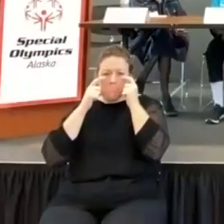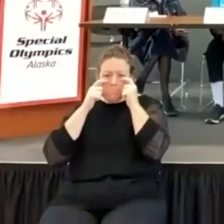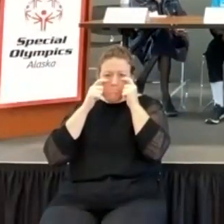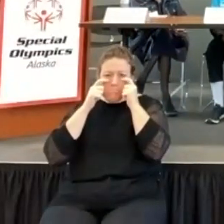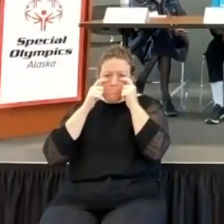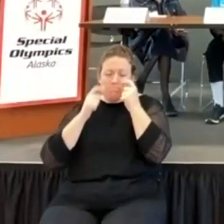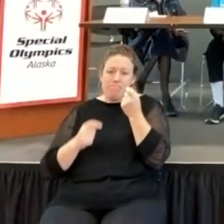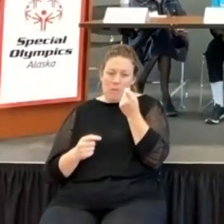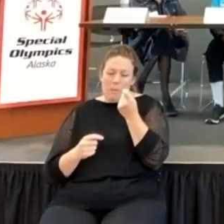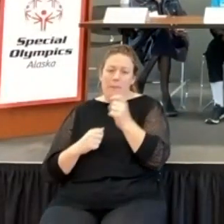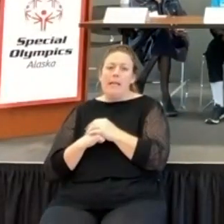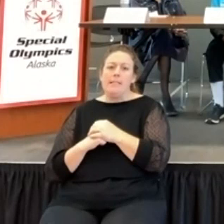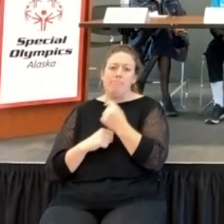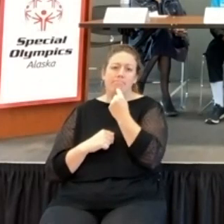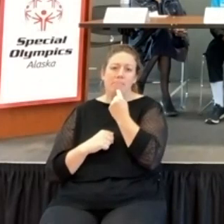I can't.